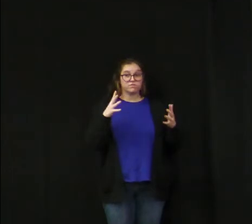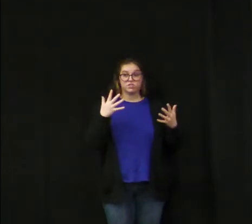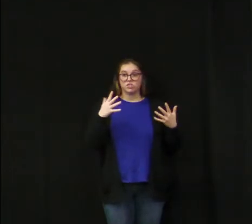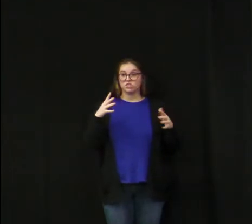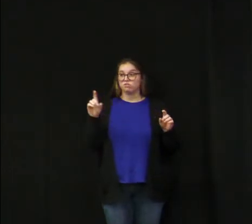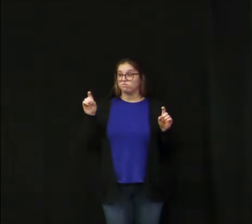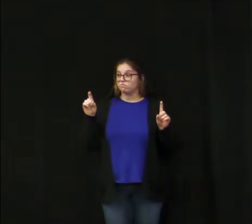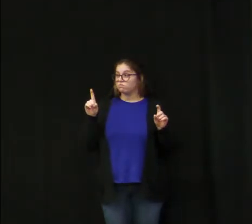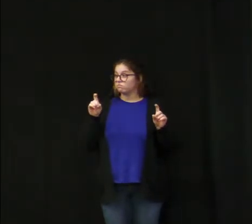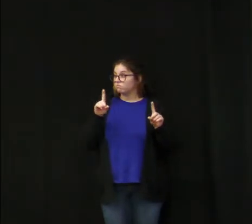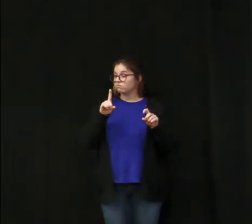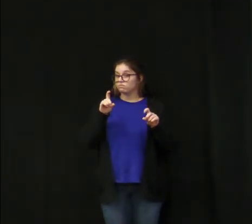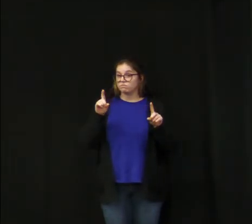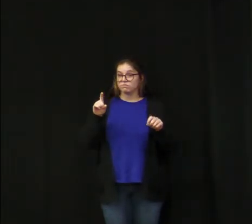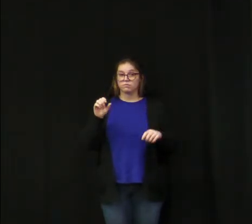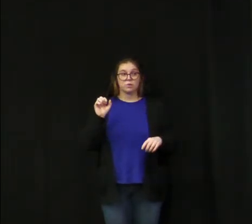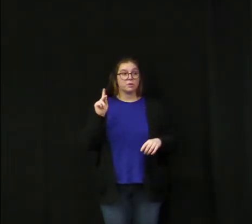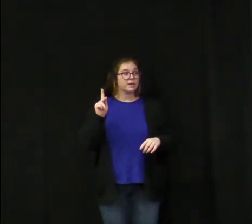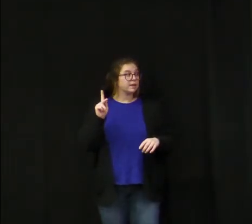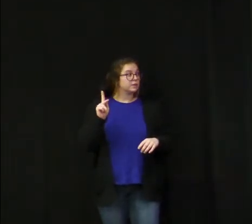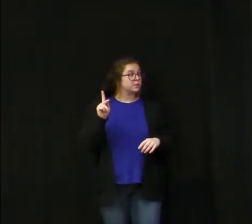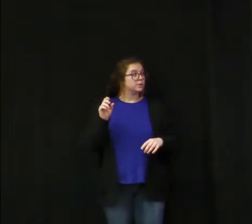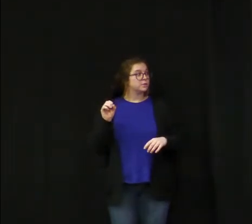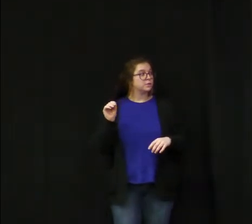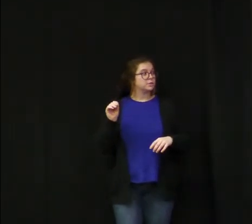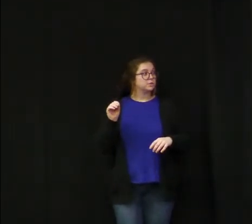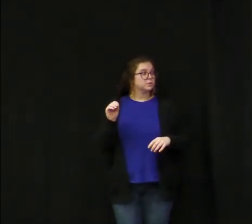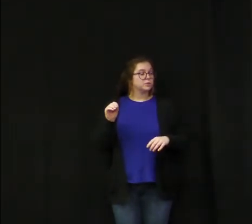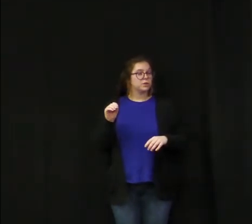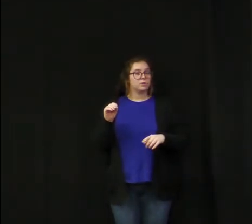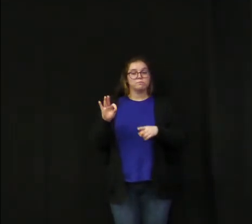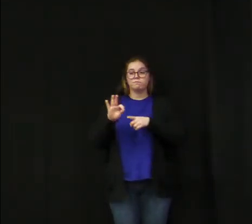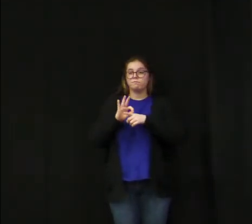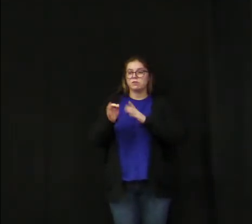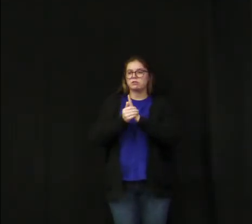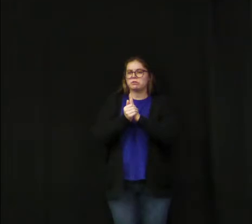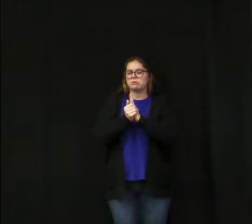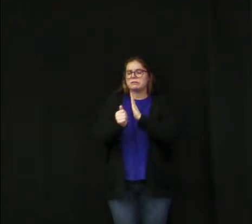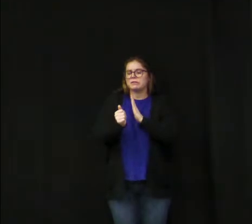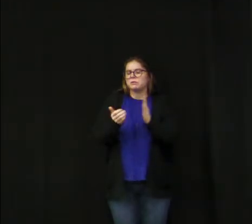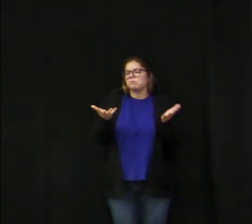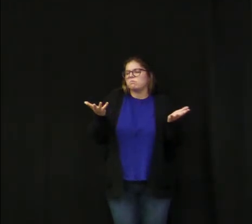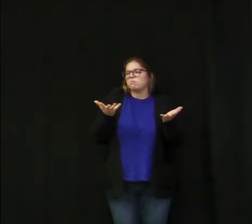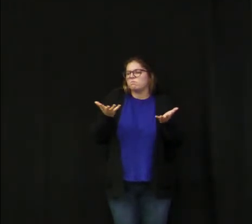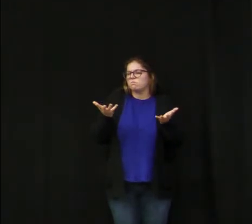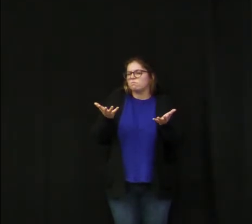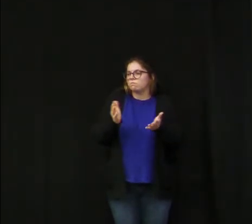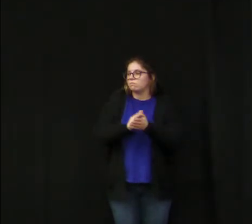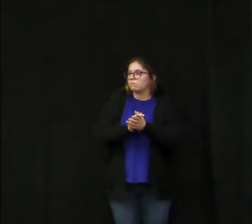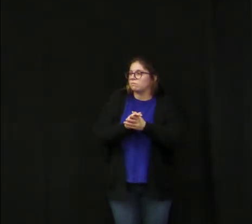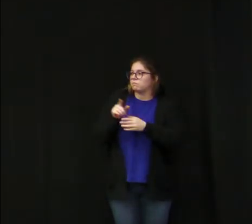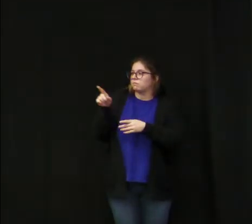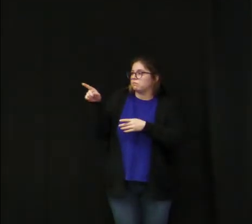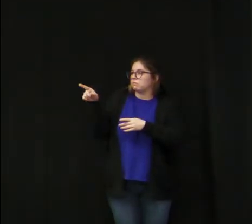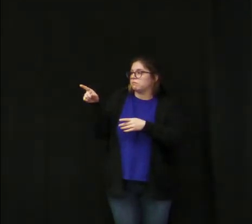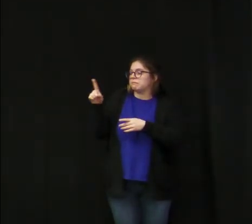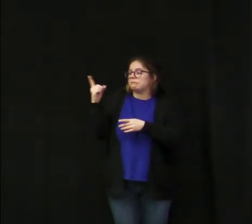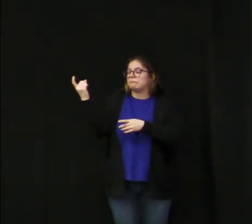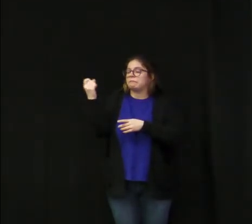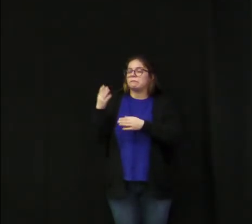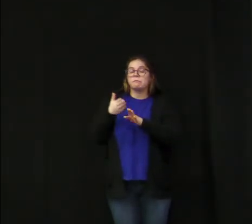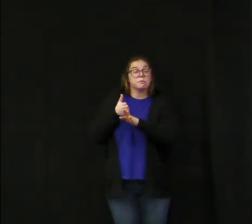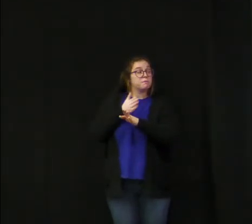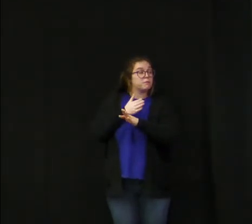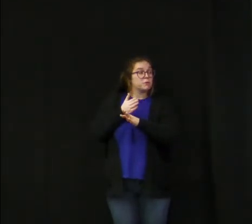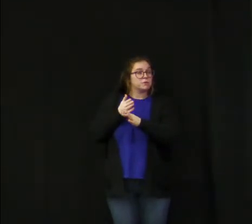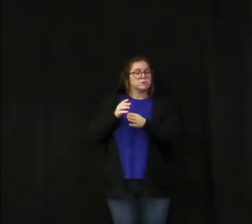finishing up there. So what are functional skills? Our friend over here asked that question earlier, but from what you